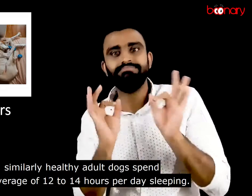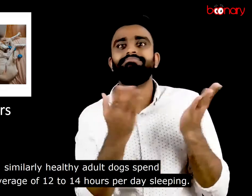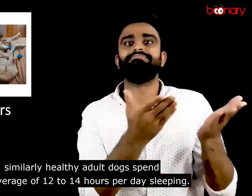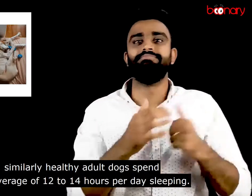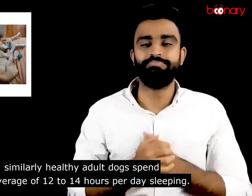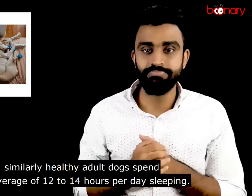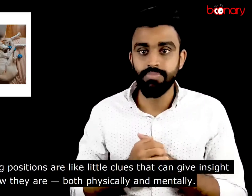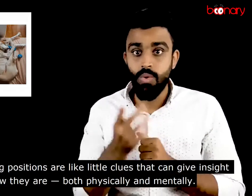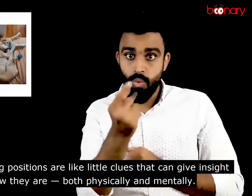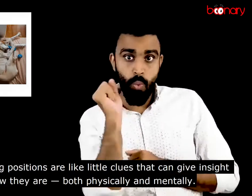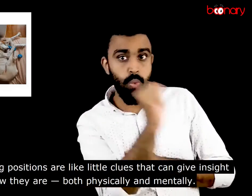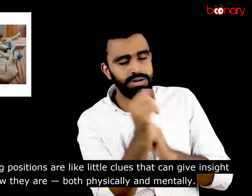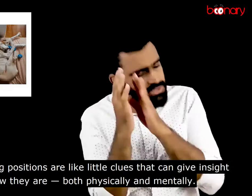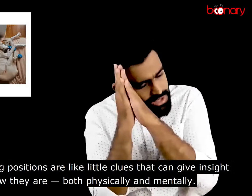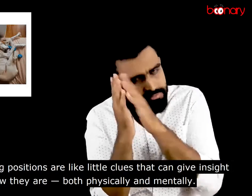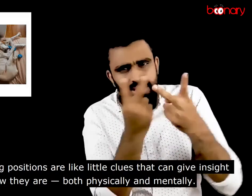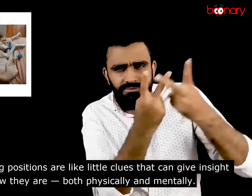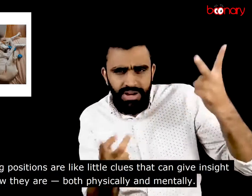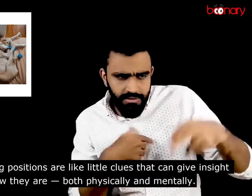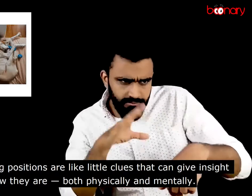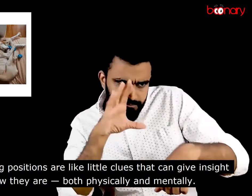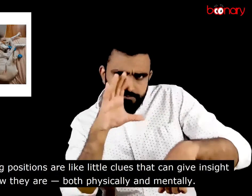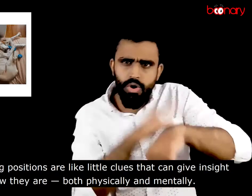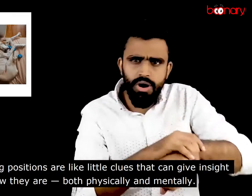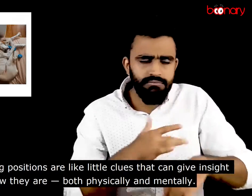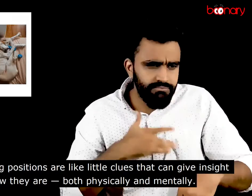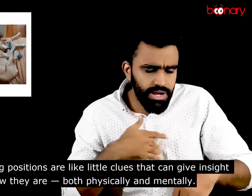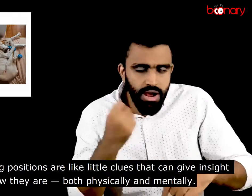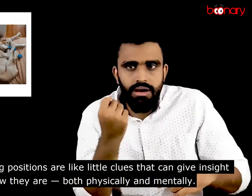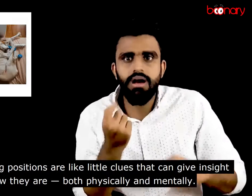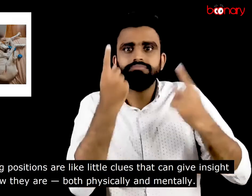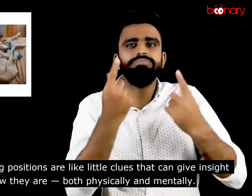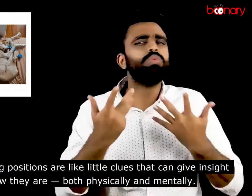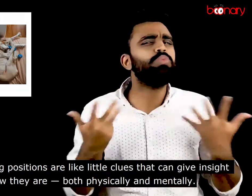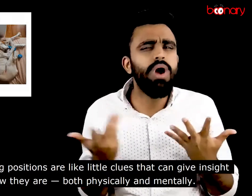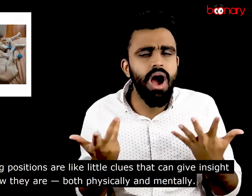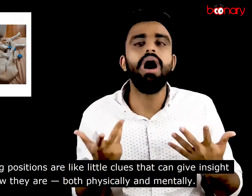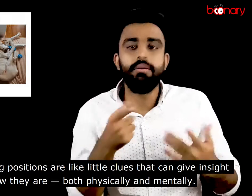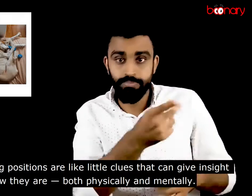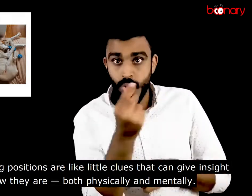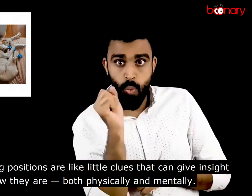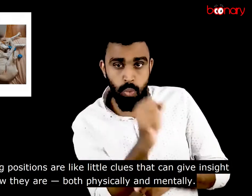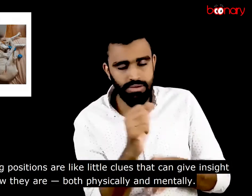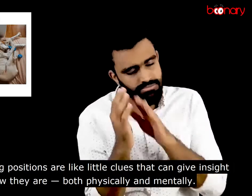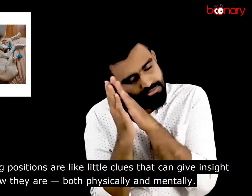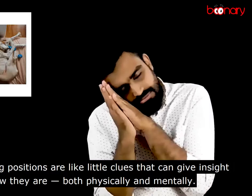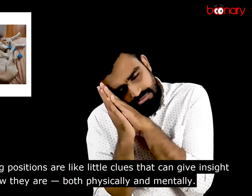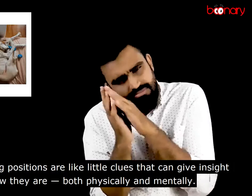sleeping. Dog sleeping positions are like little clues that can give insight into how they are,